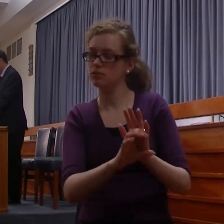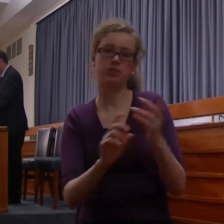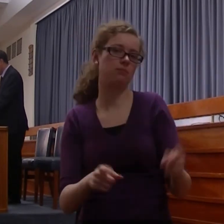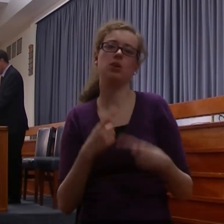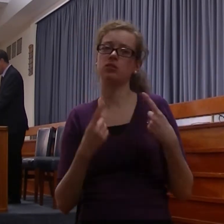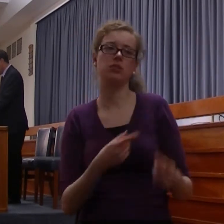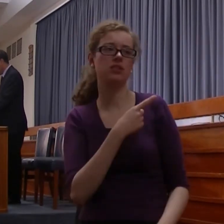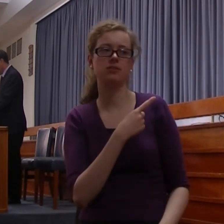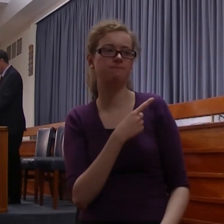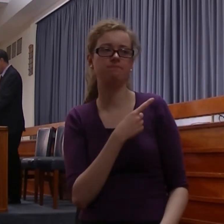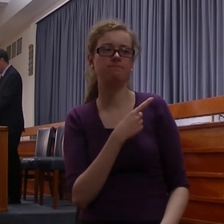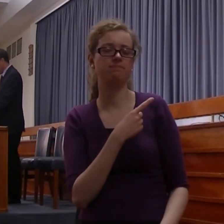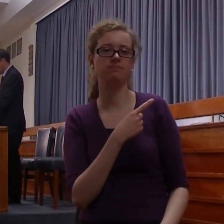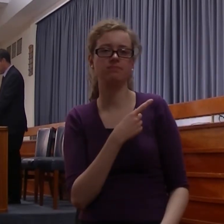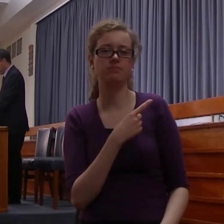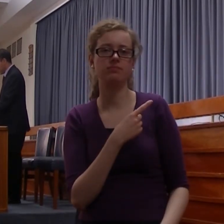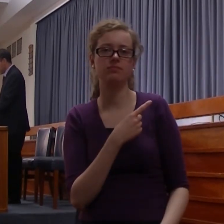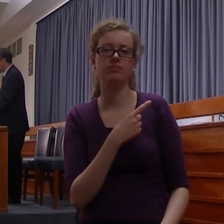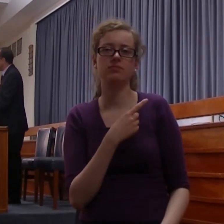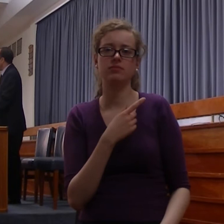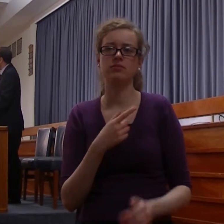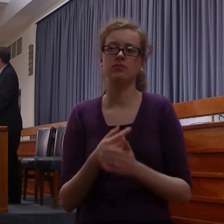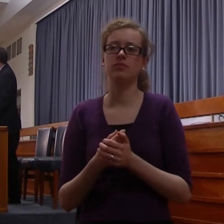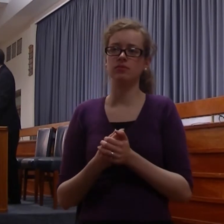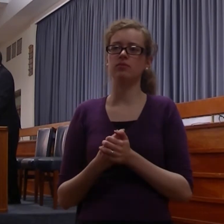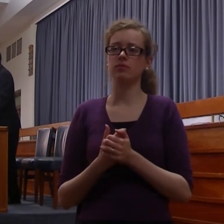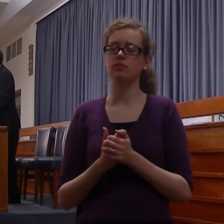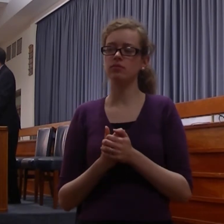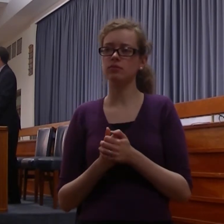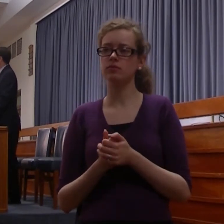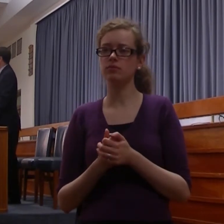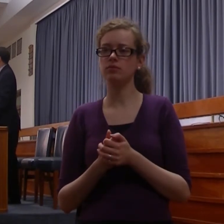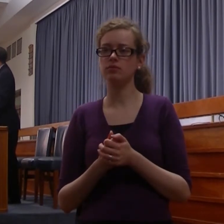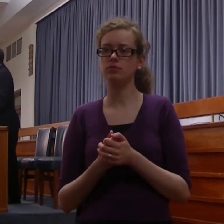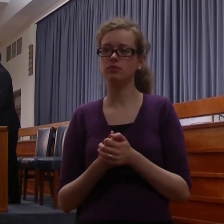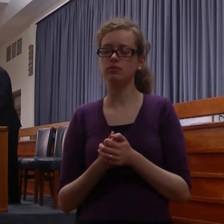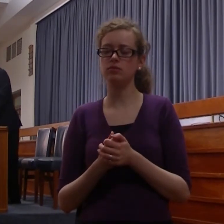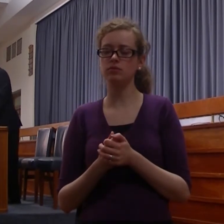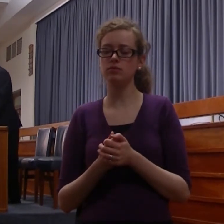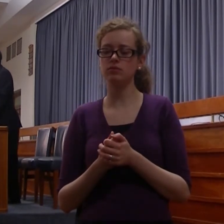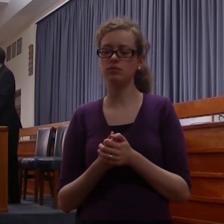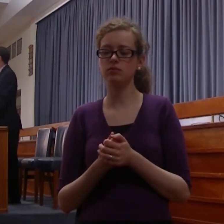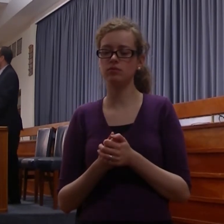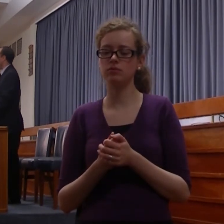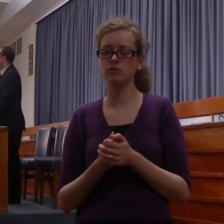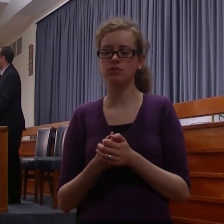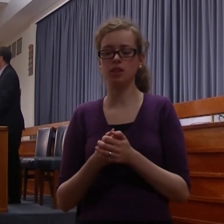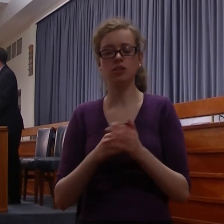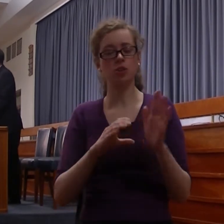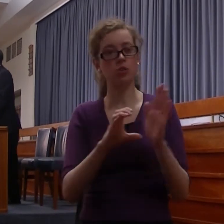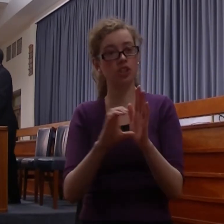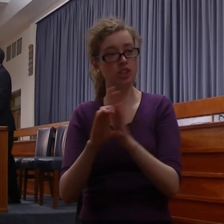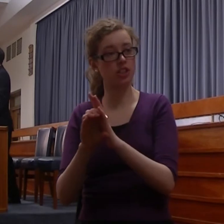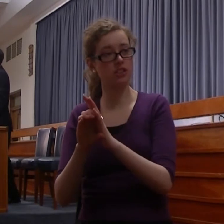no one shall destroy his church. Even the devil cannot go against the holy church of the Lord Jesus Christ.